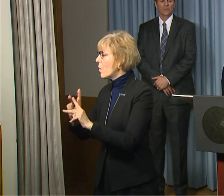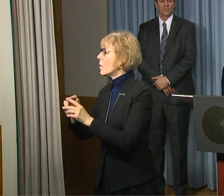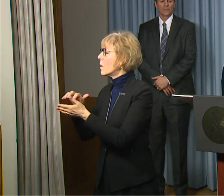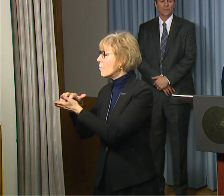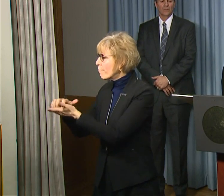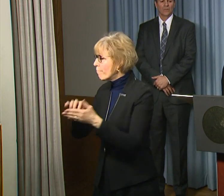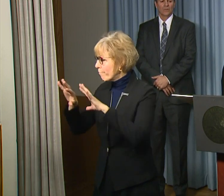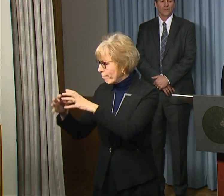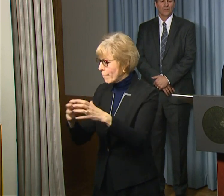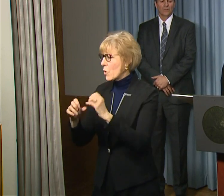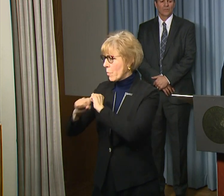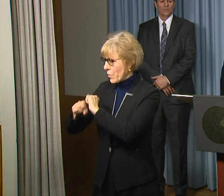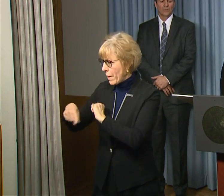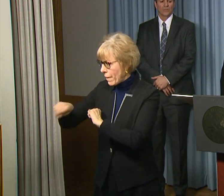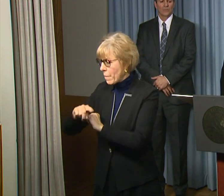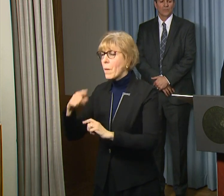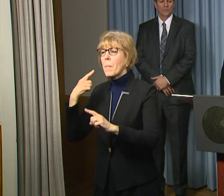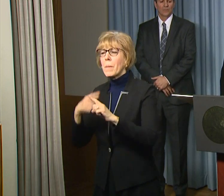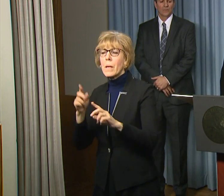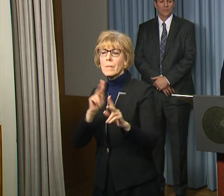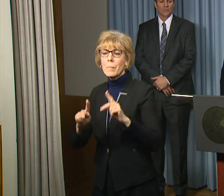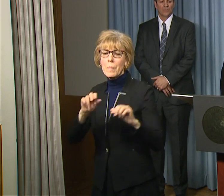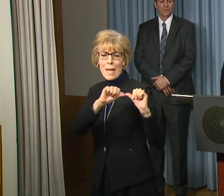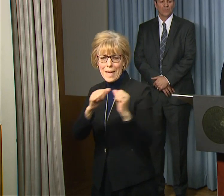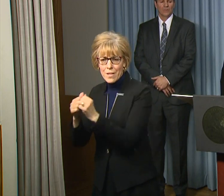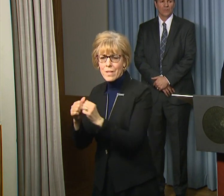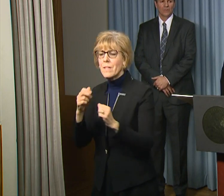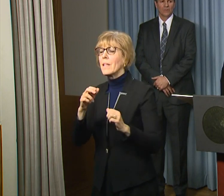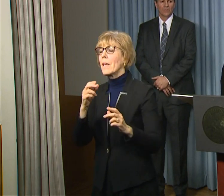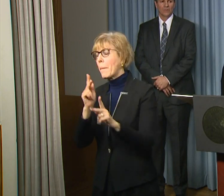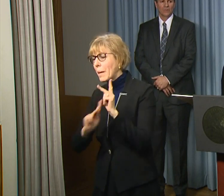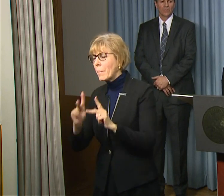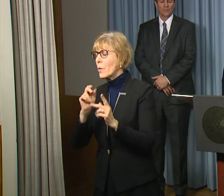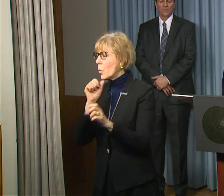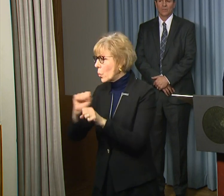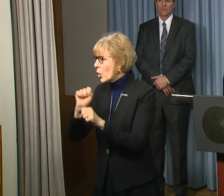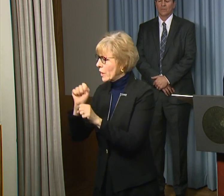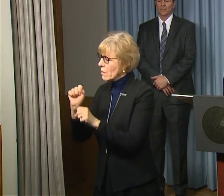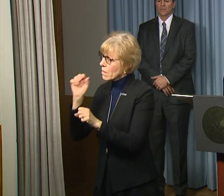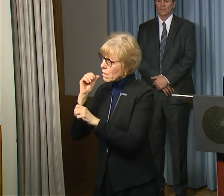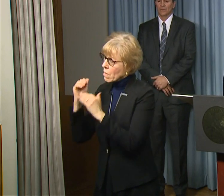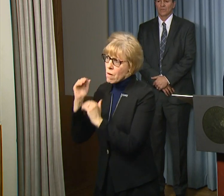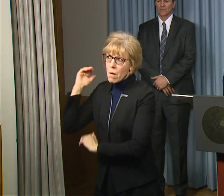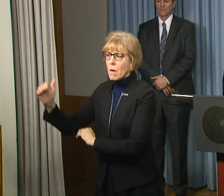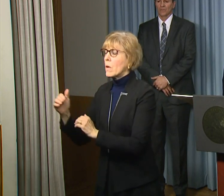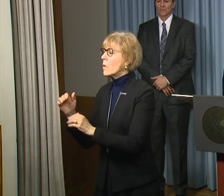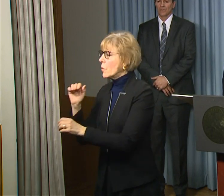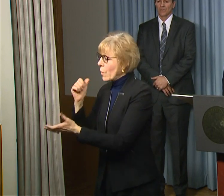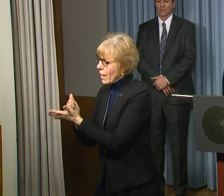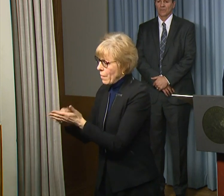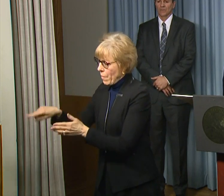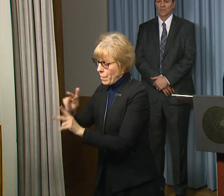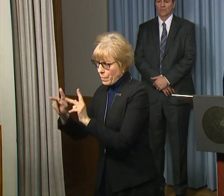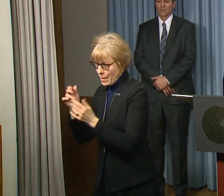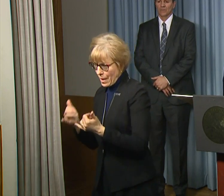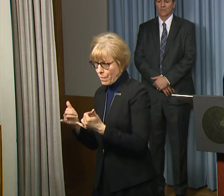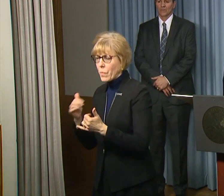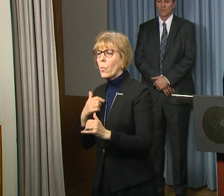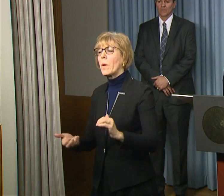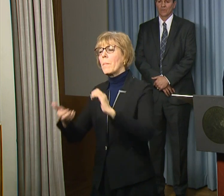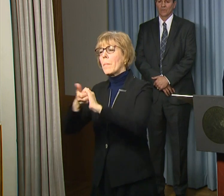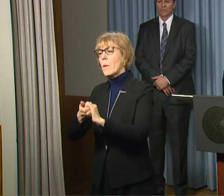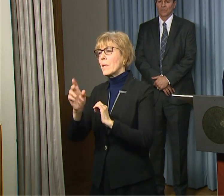this, and the service providers who are working overtime to help them right now. We are partnering with Denver Public Schools